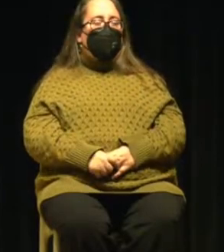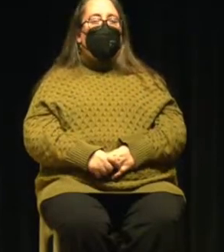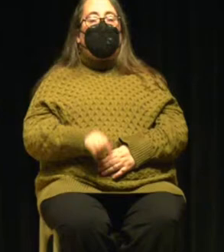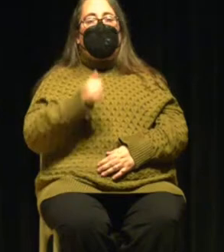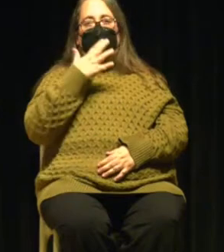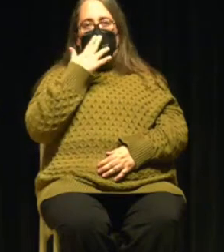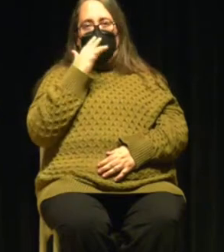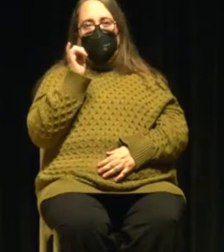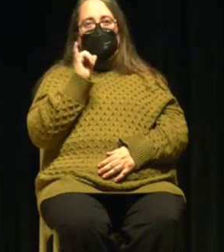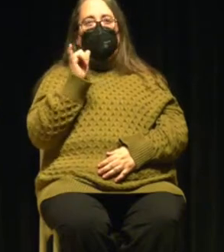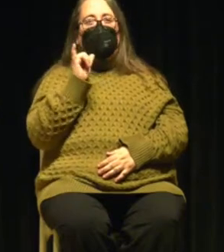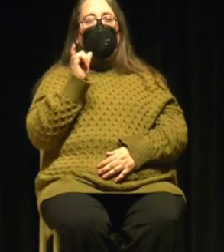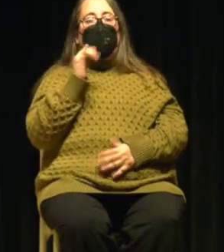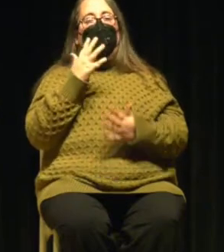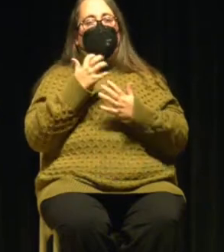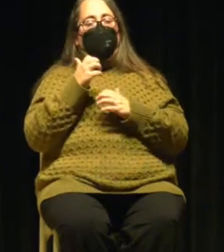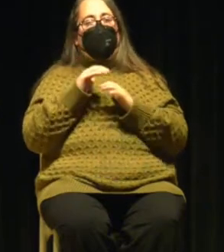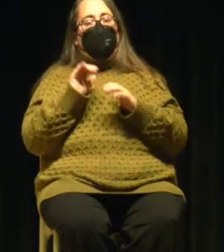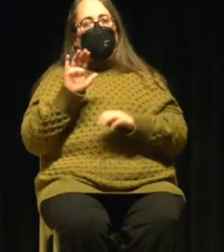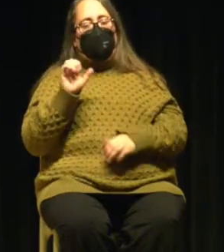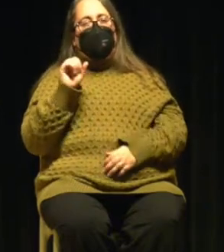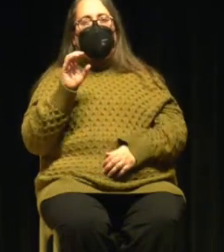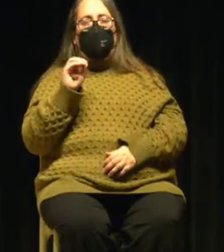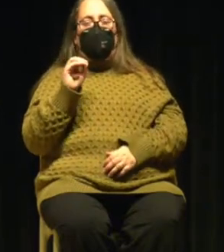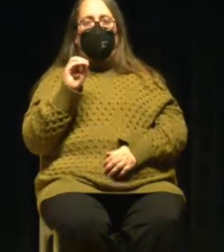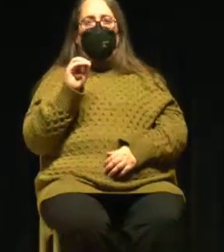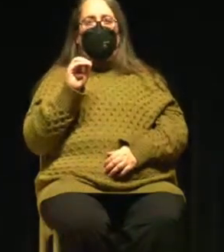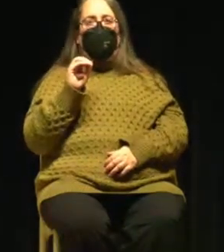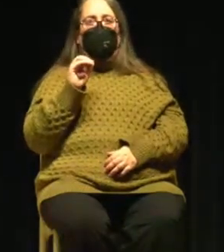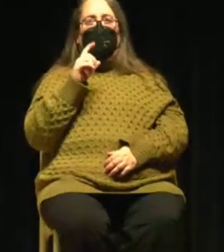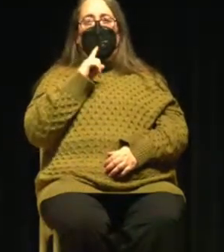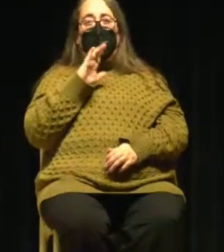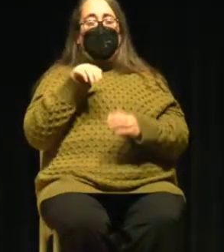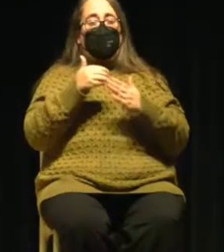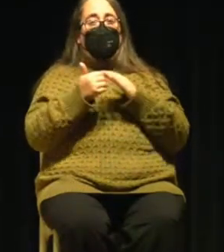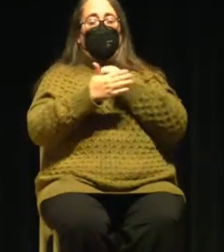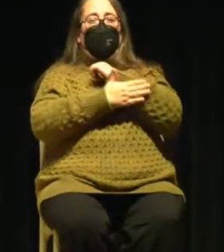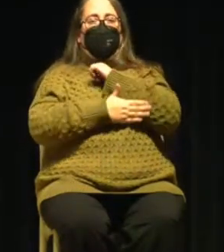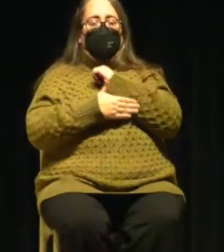like yours or darker than yours. Yeah. So is there a whole nation of people